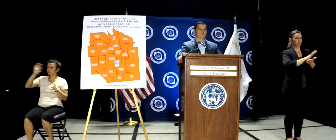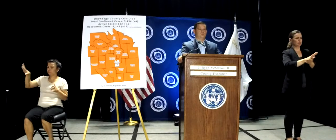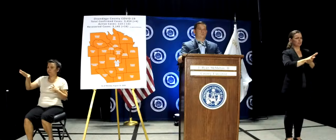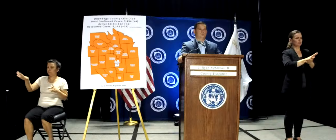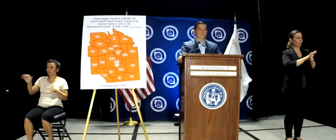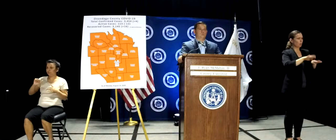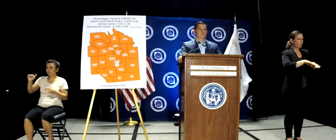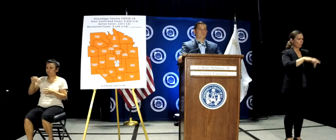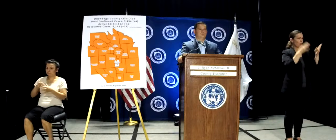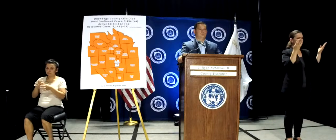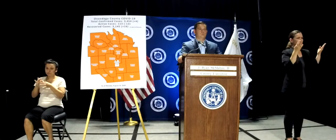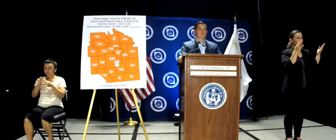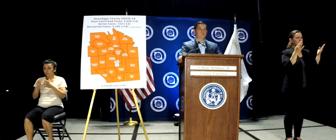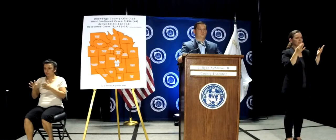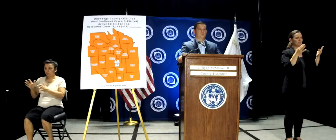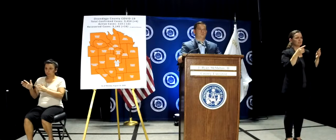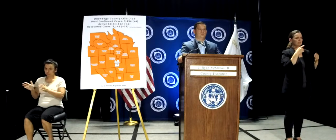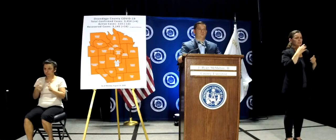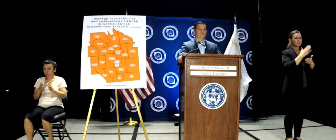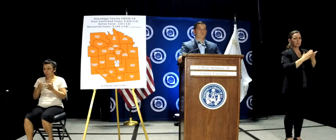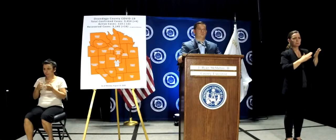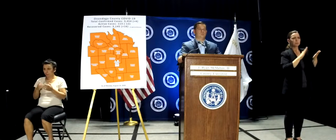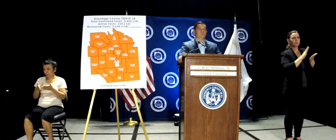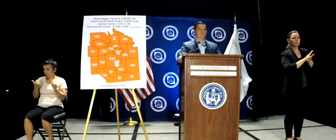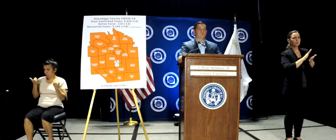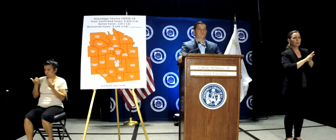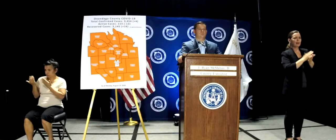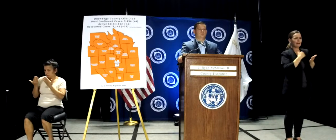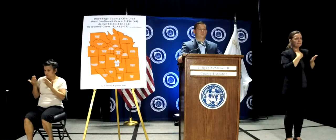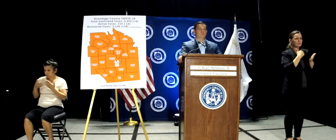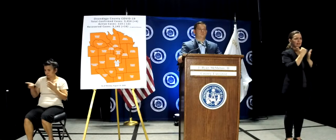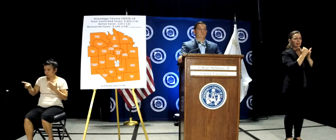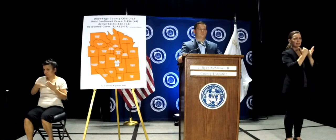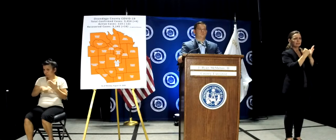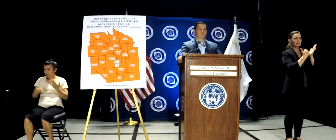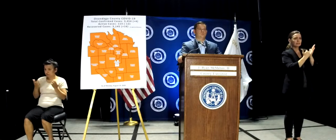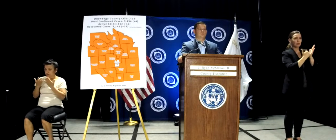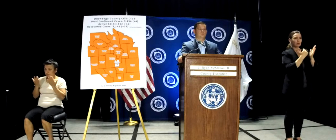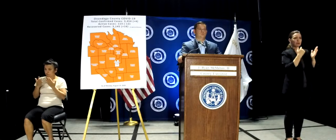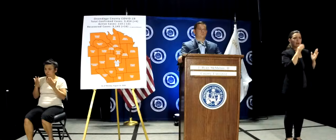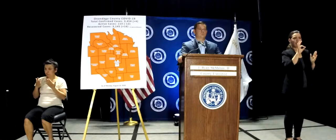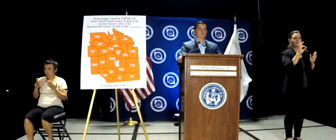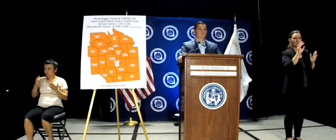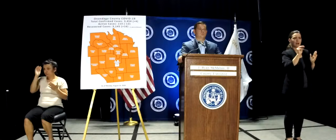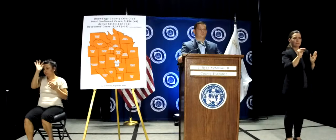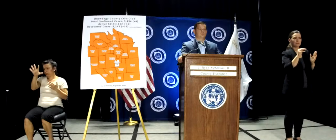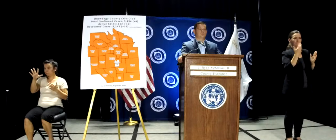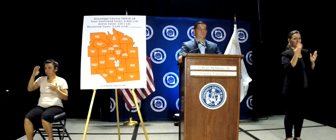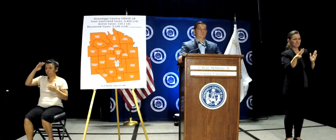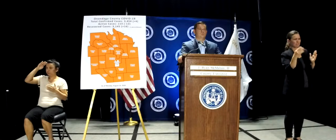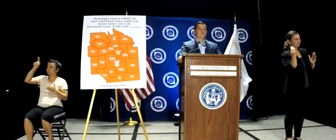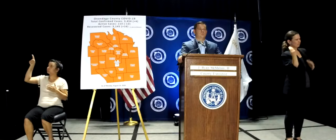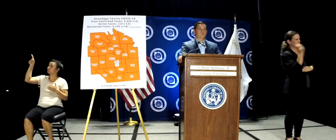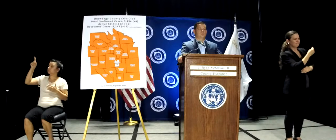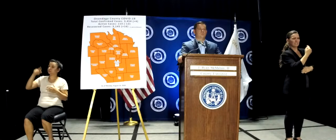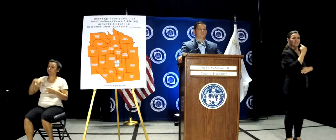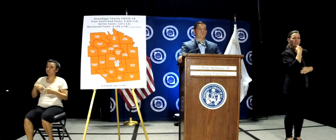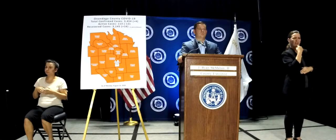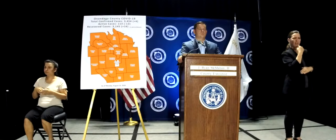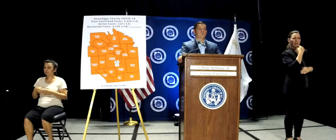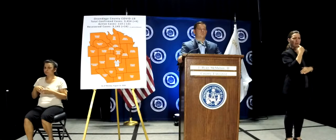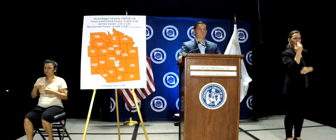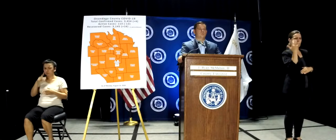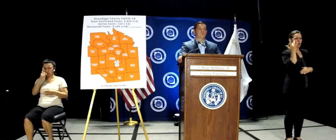thoughts on that, including FM, who is now telling us that they have, kind of submitted their plans correctly? There's just this confusion going on right now